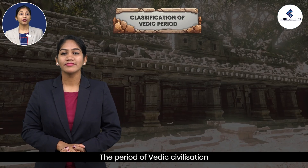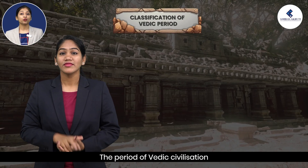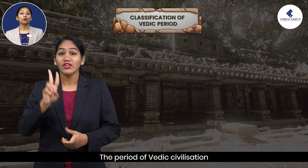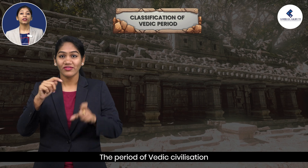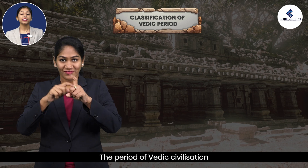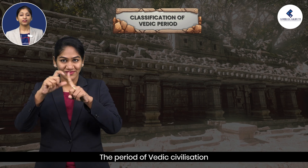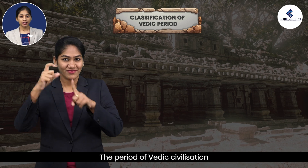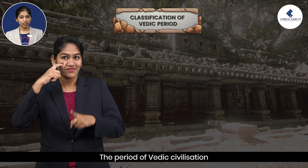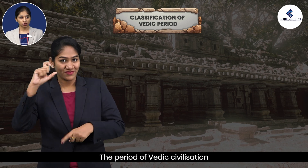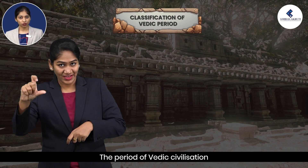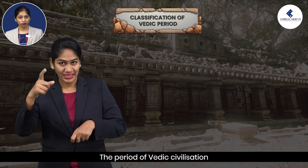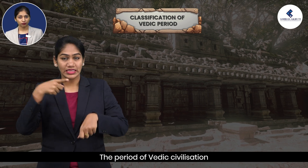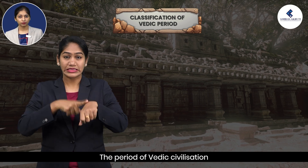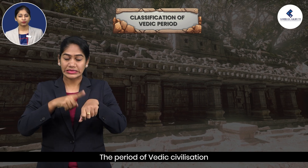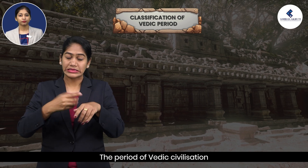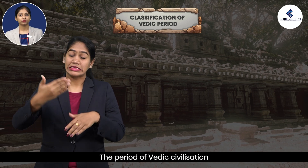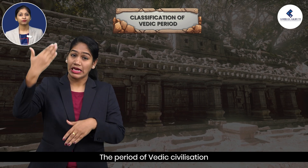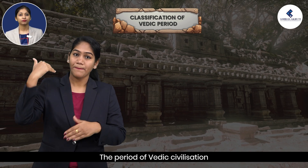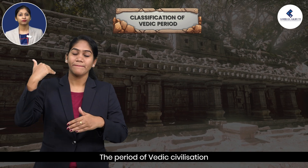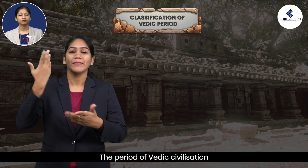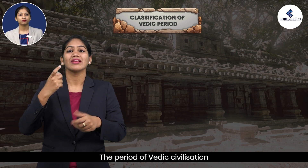The period of Vedic civilization.